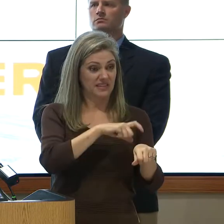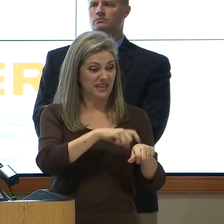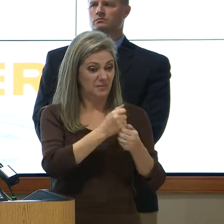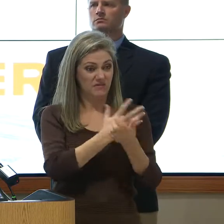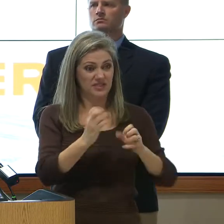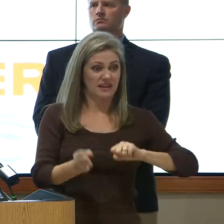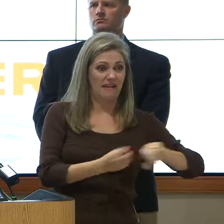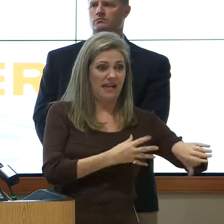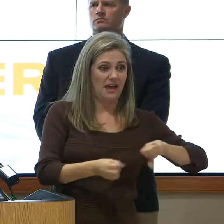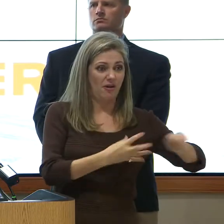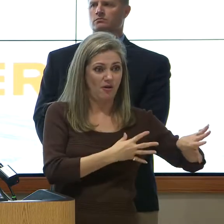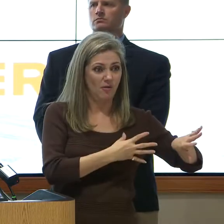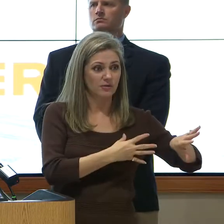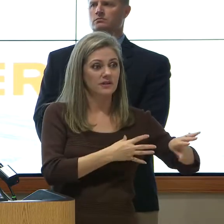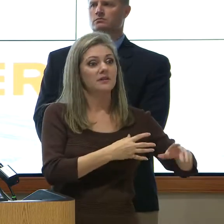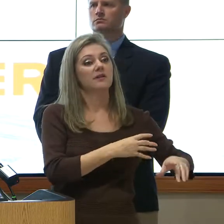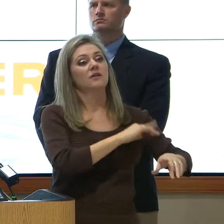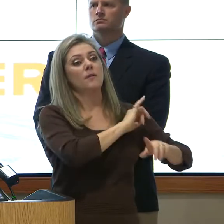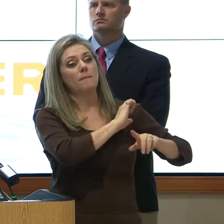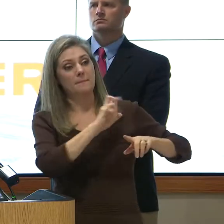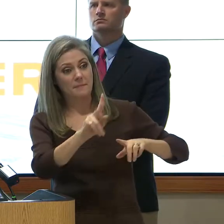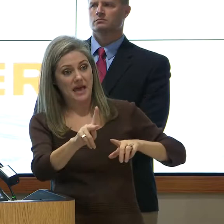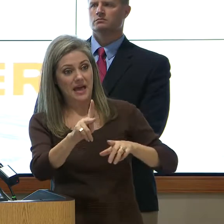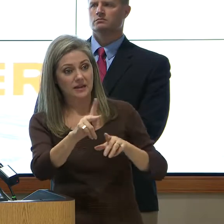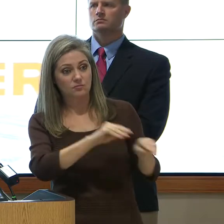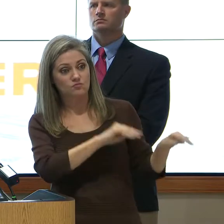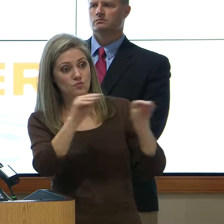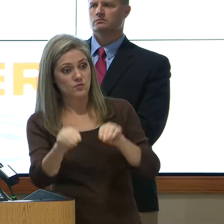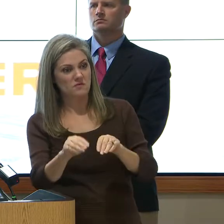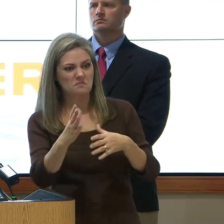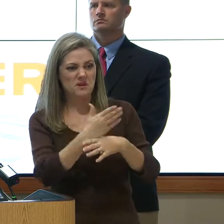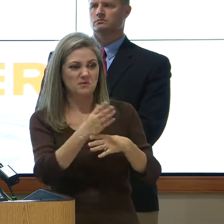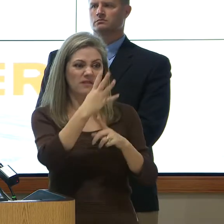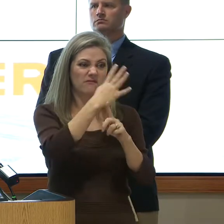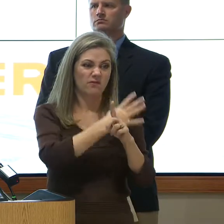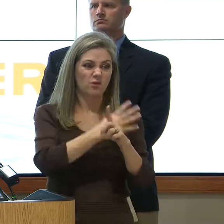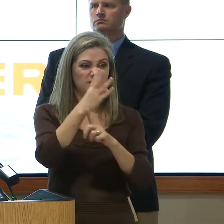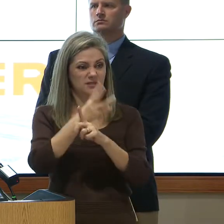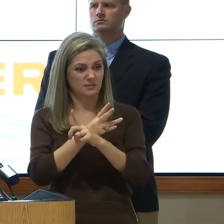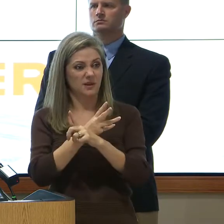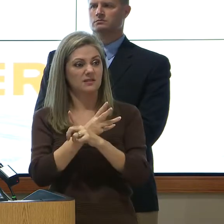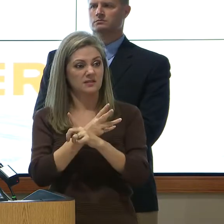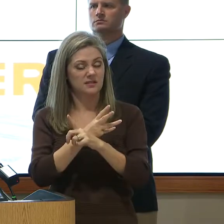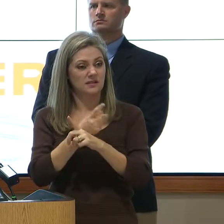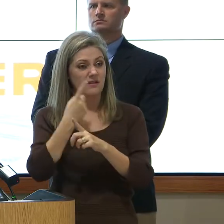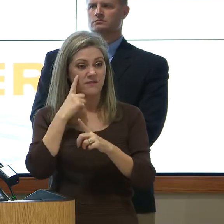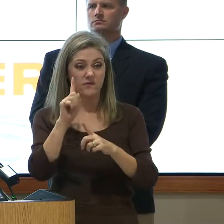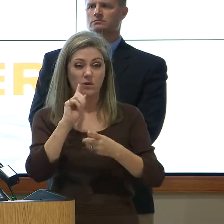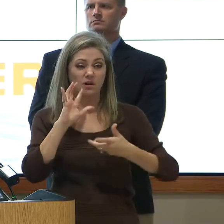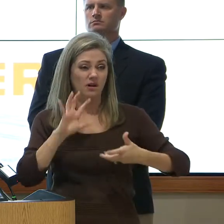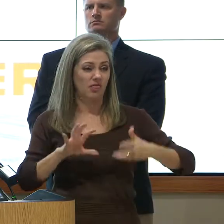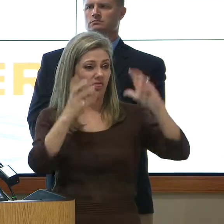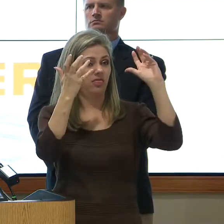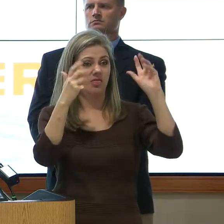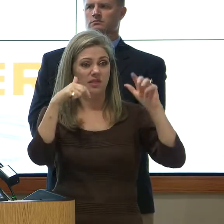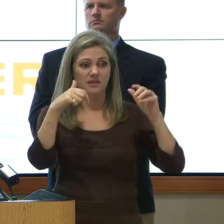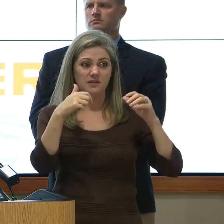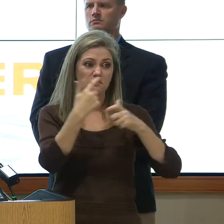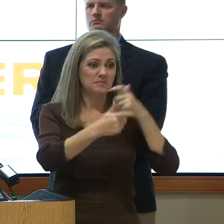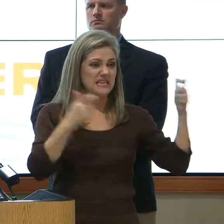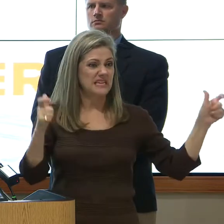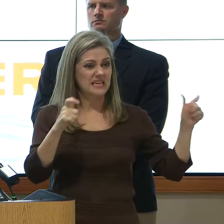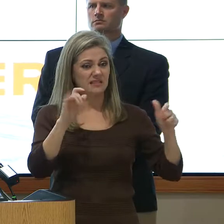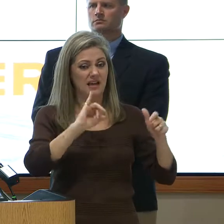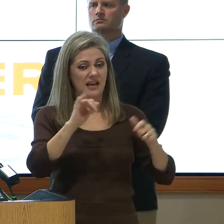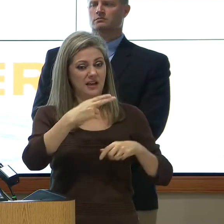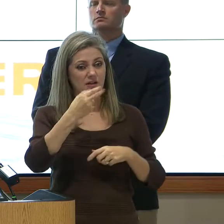out to the time you can move back in is about 4 to 6 months. And for a disaster the size of Harvey, it's probably going to take longer for